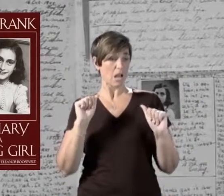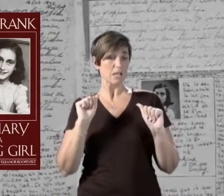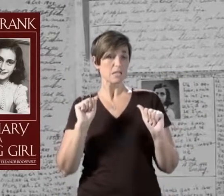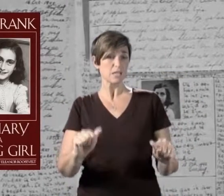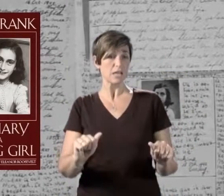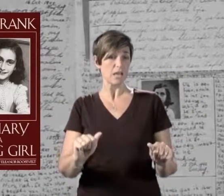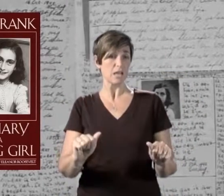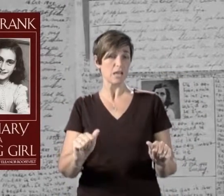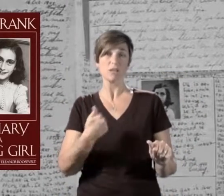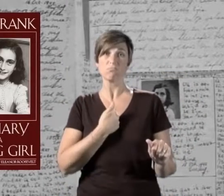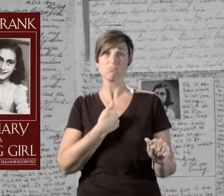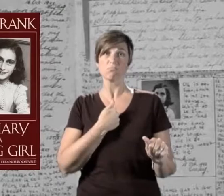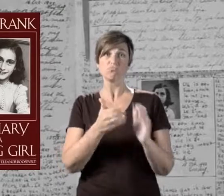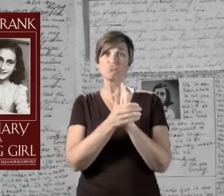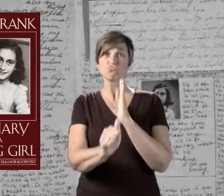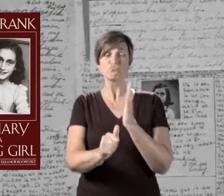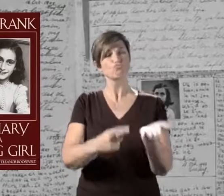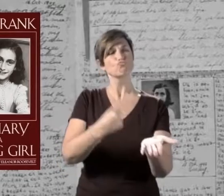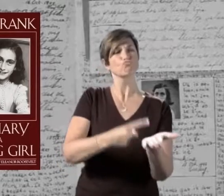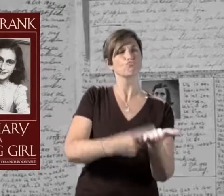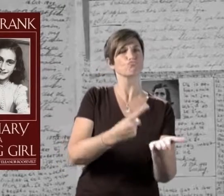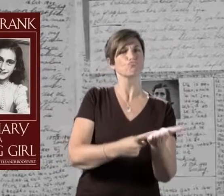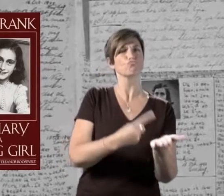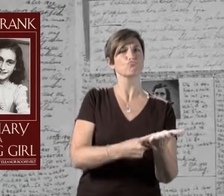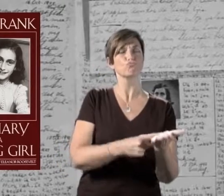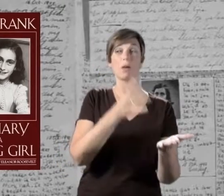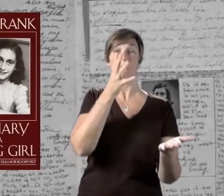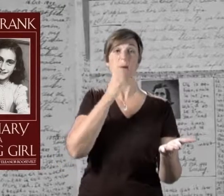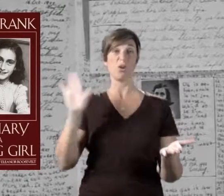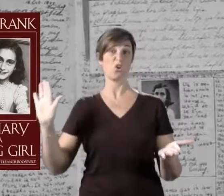I know that I can discuss things and argue better than Mummy.